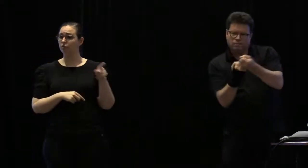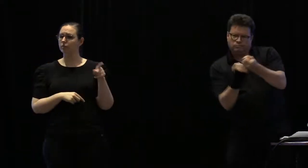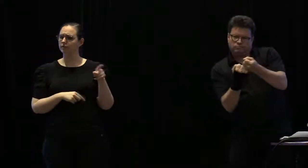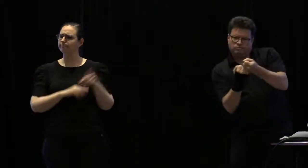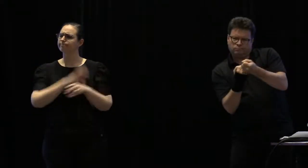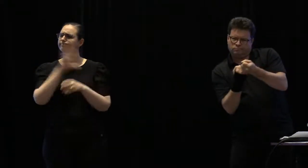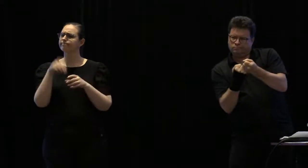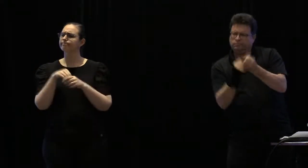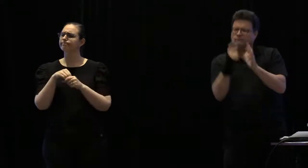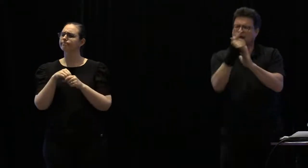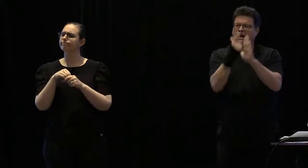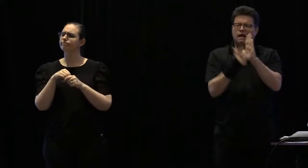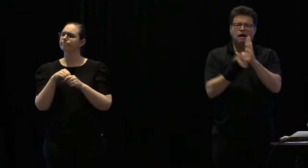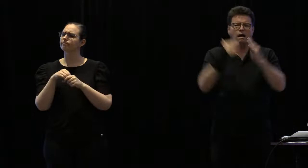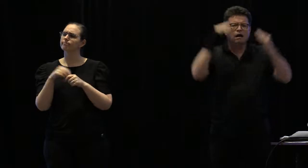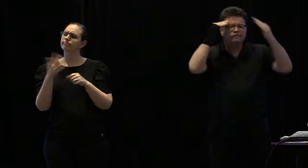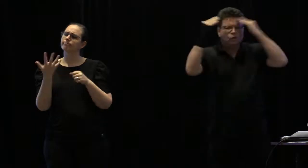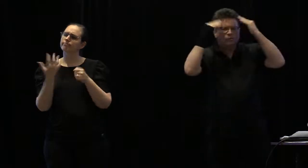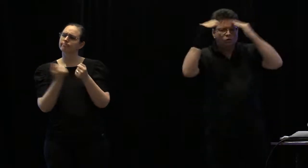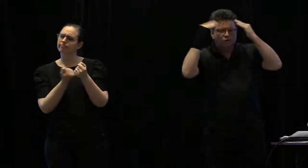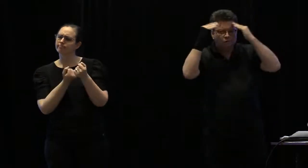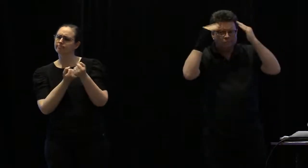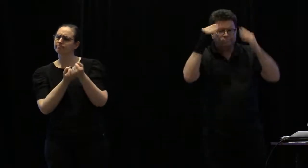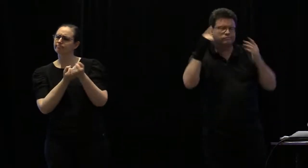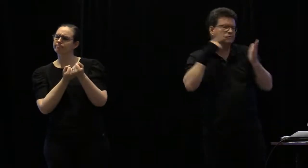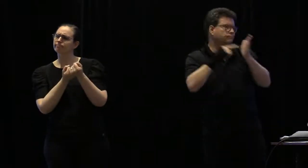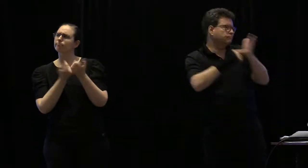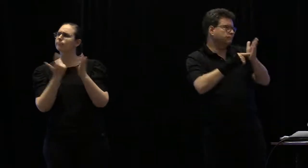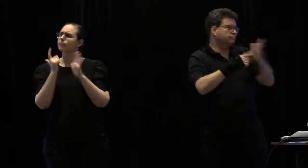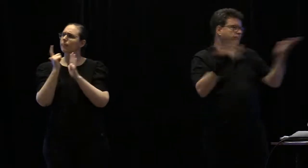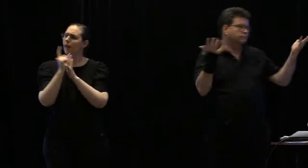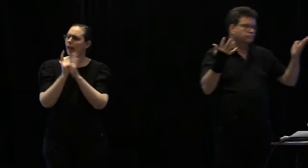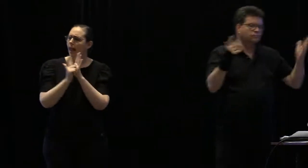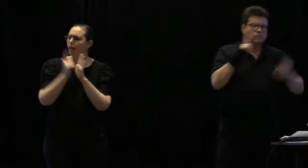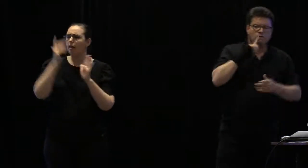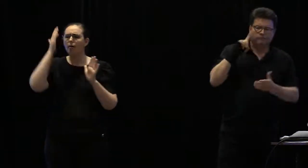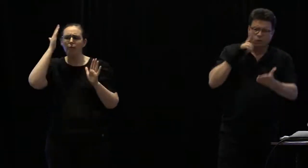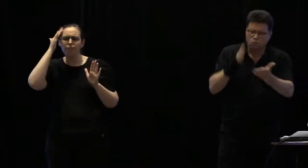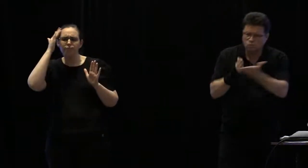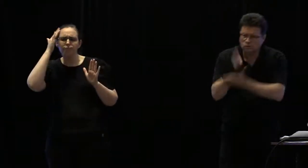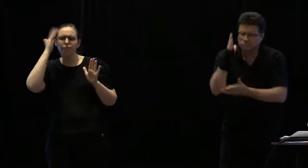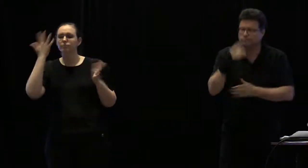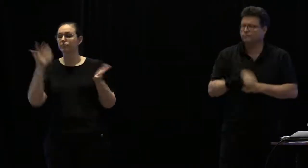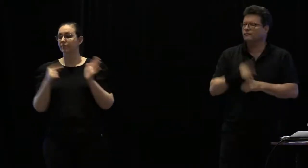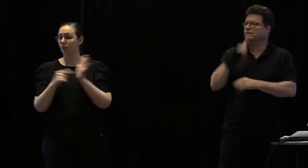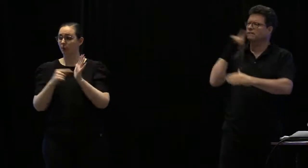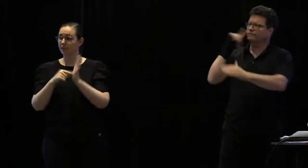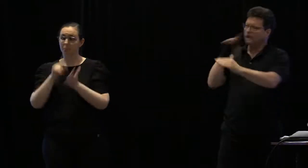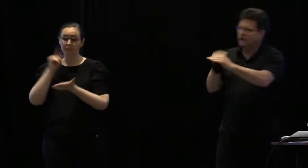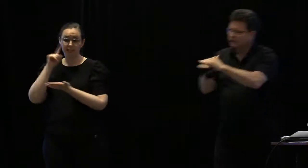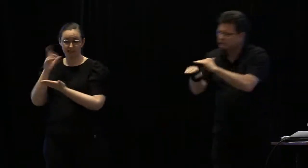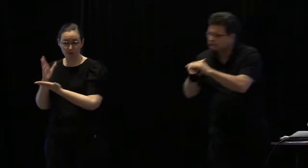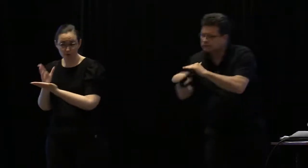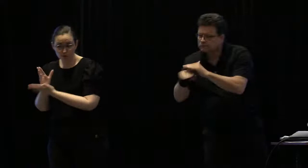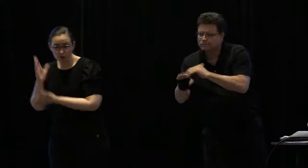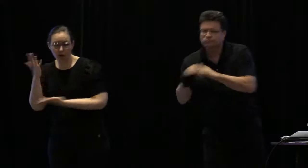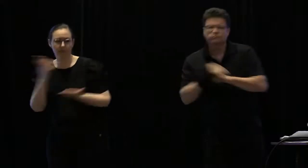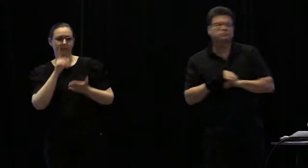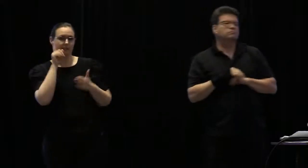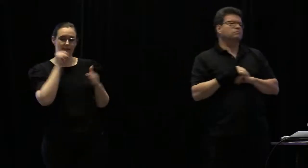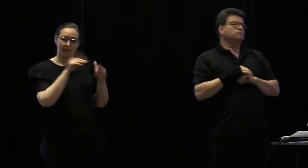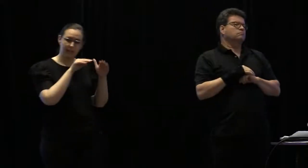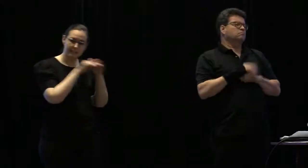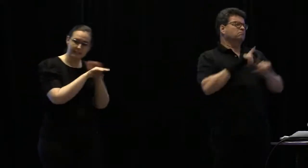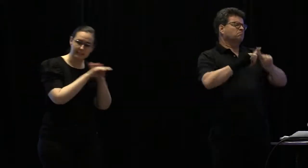Henry was also a support lawyer. He provided legal familiarity around deaf rights,